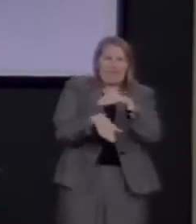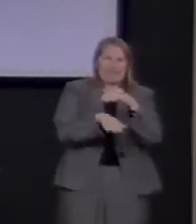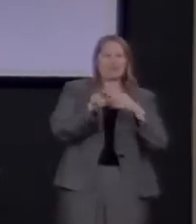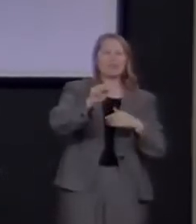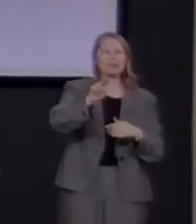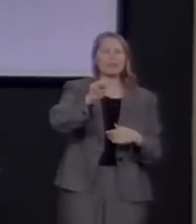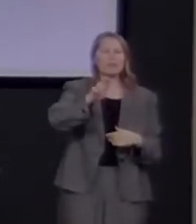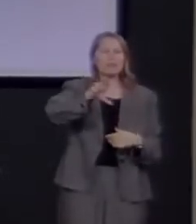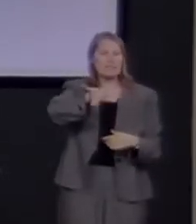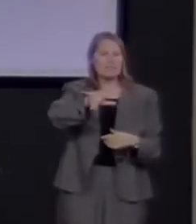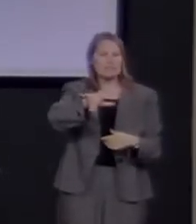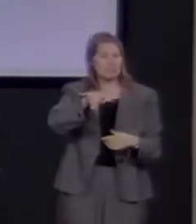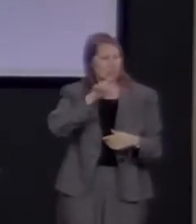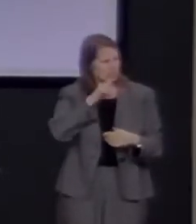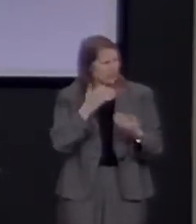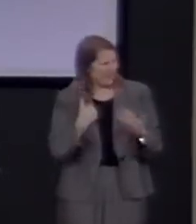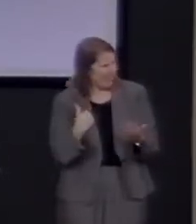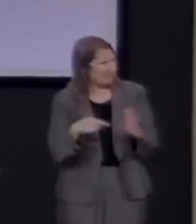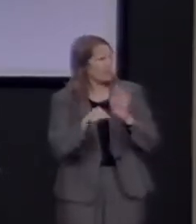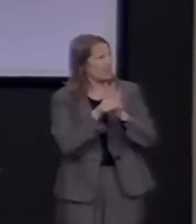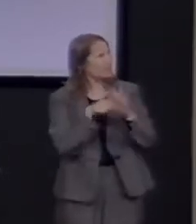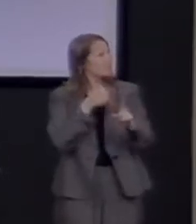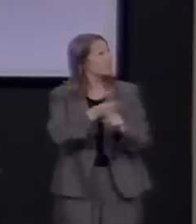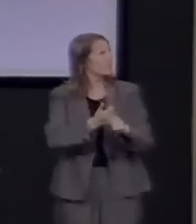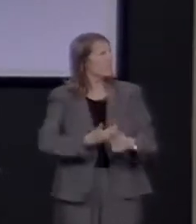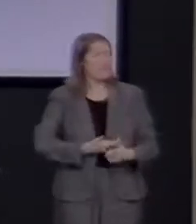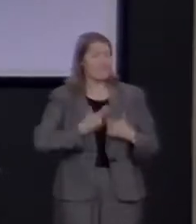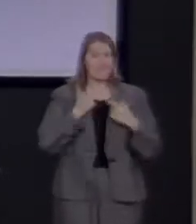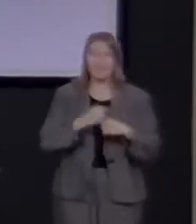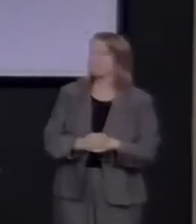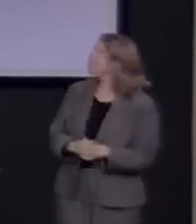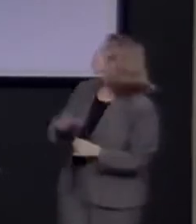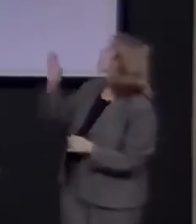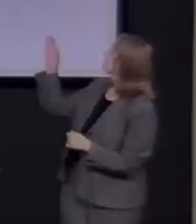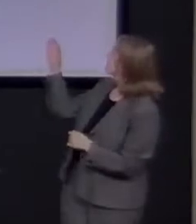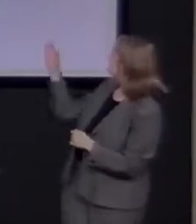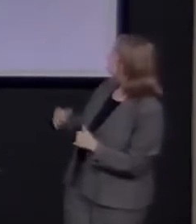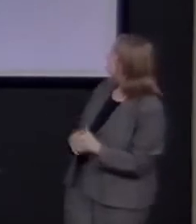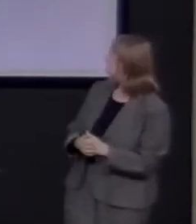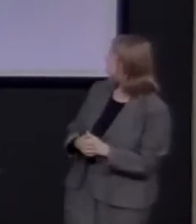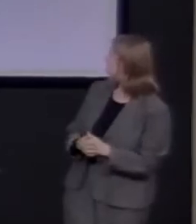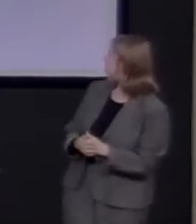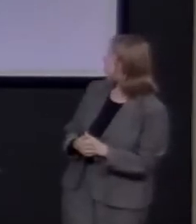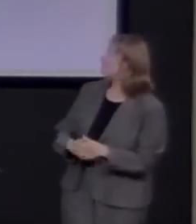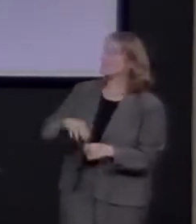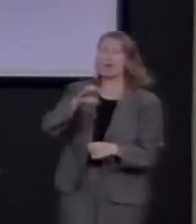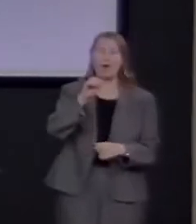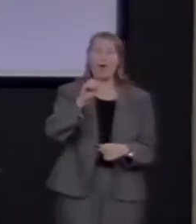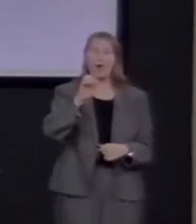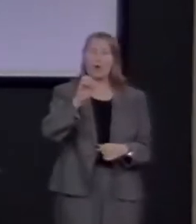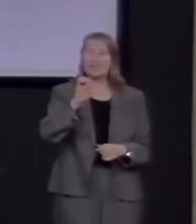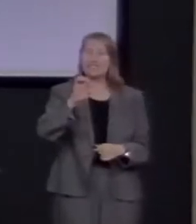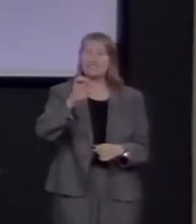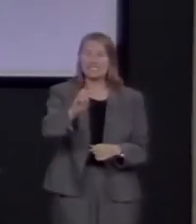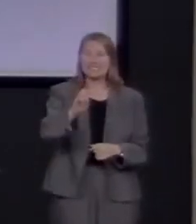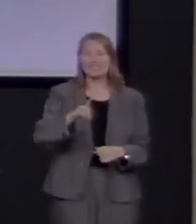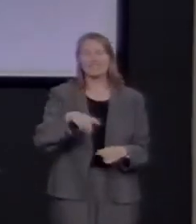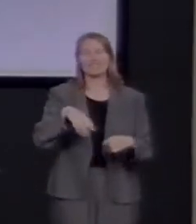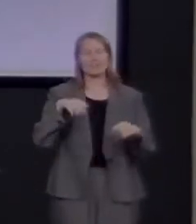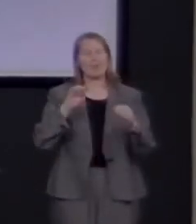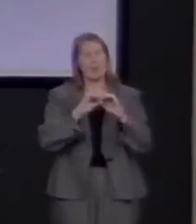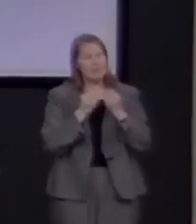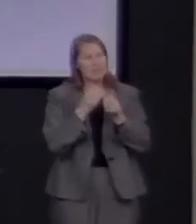and mathematics. The OECD in Paris, the Organization for